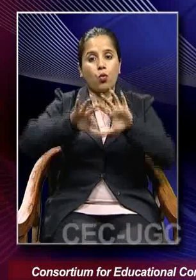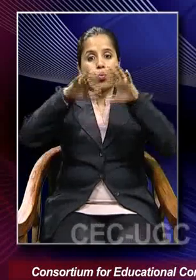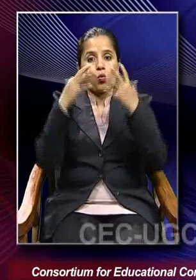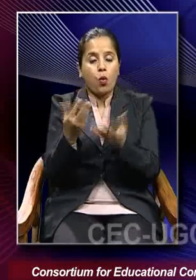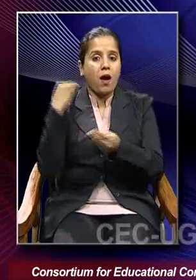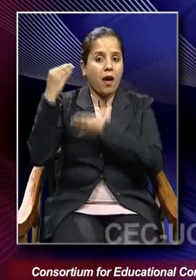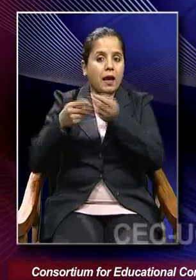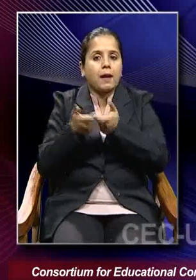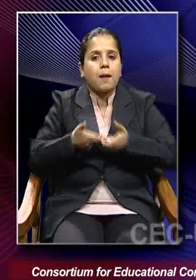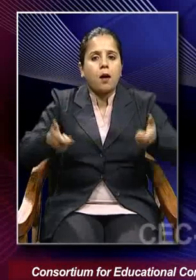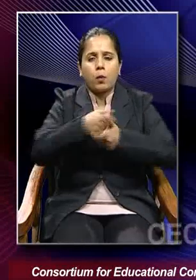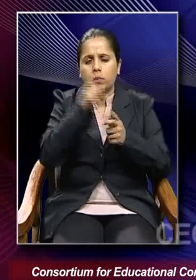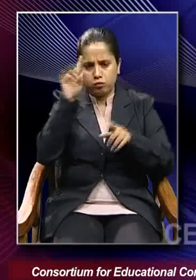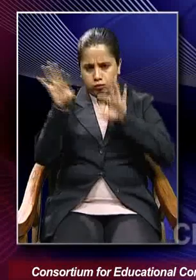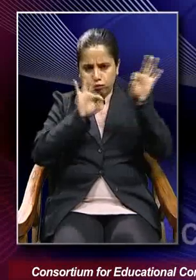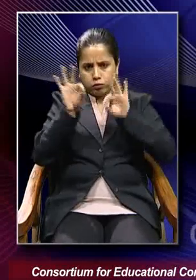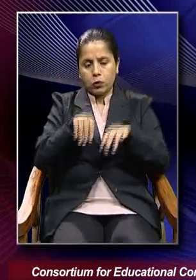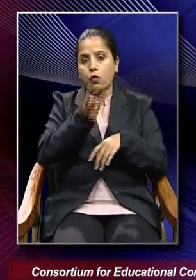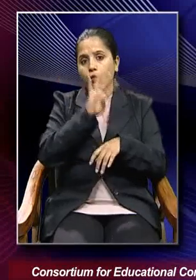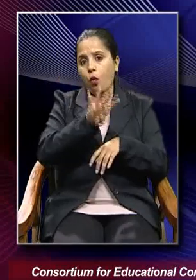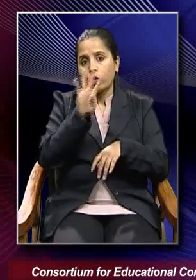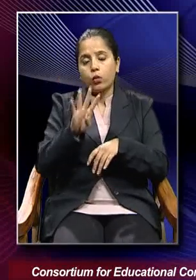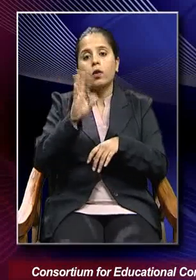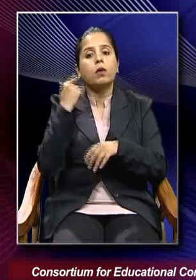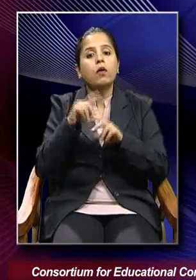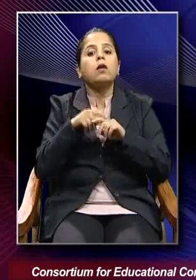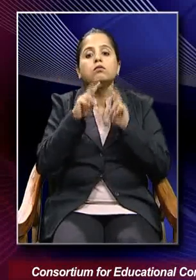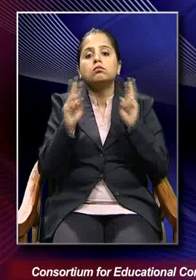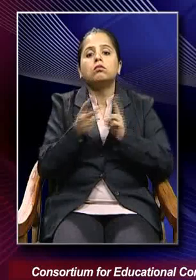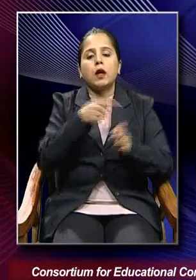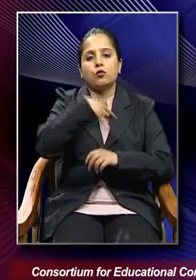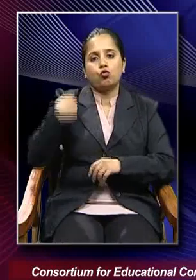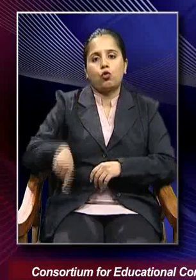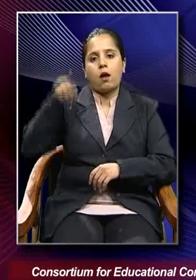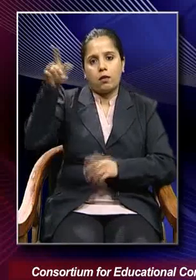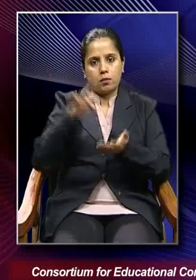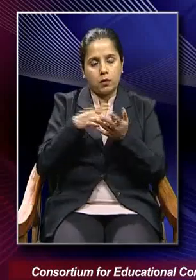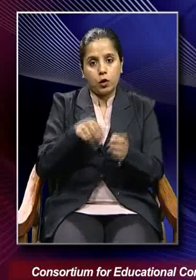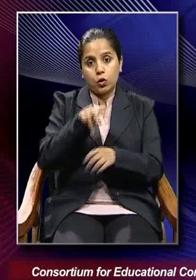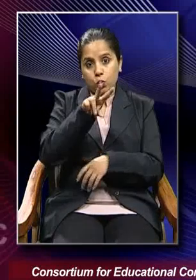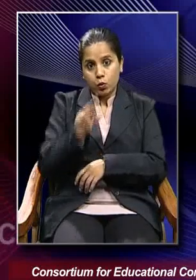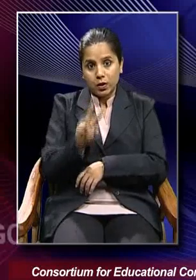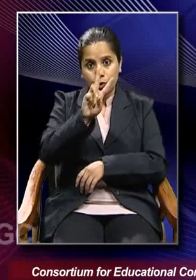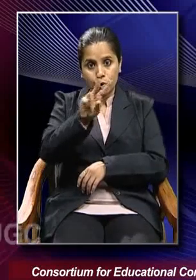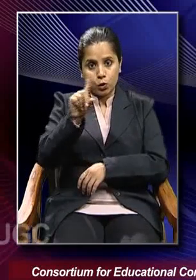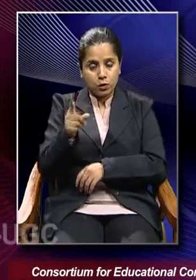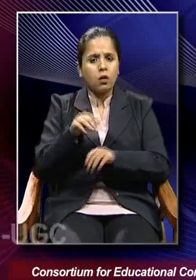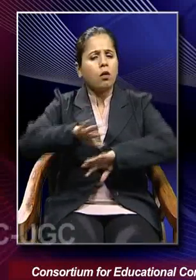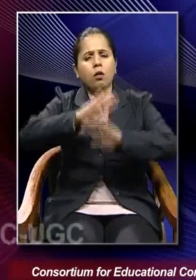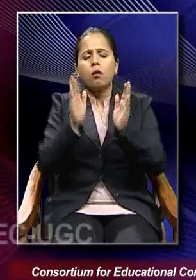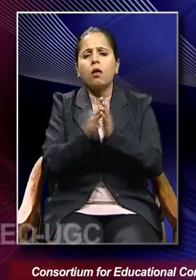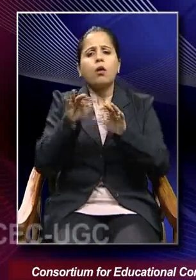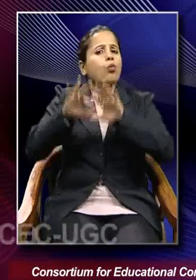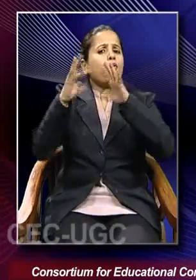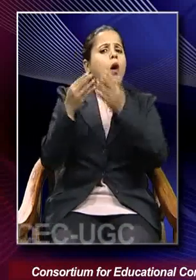Heritage Committee's 44th session held in China. In 2021, the total number of World